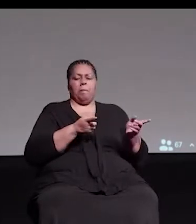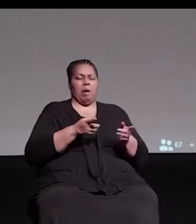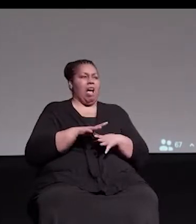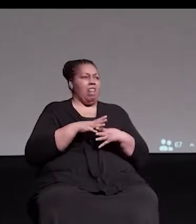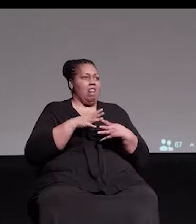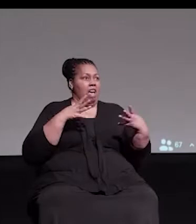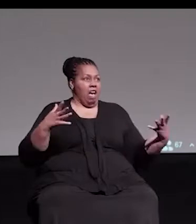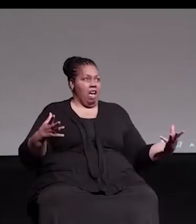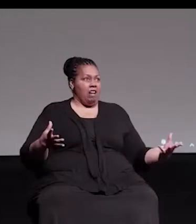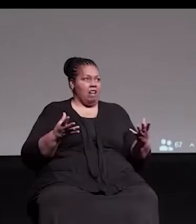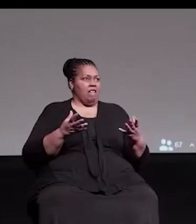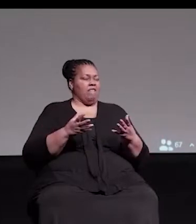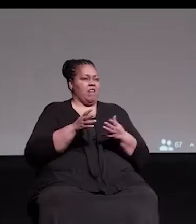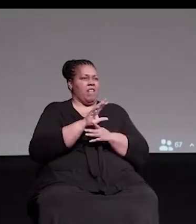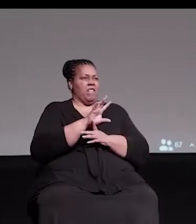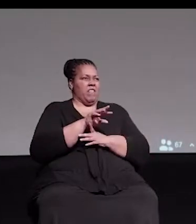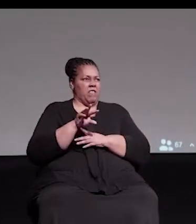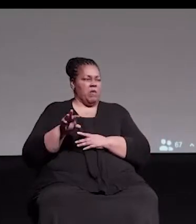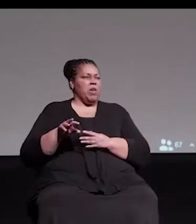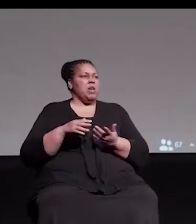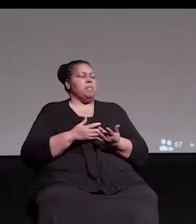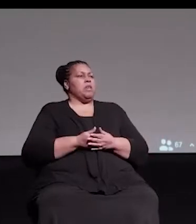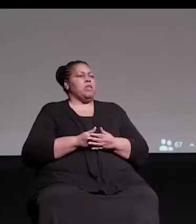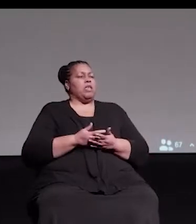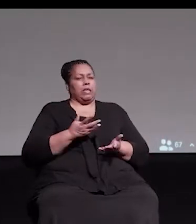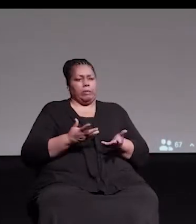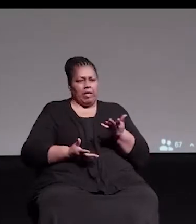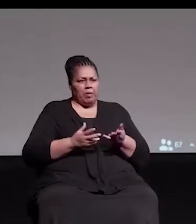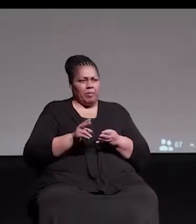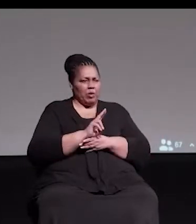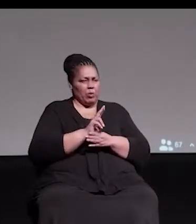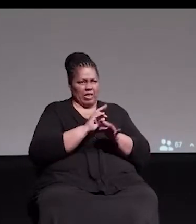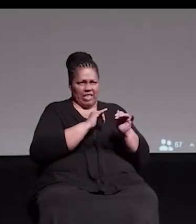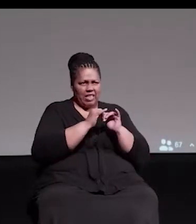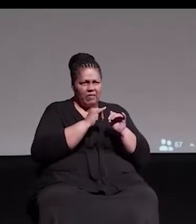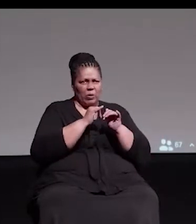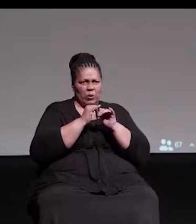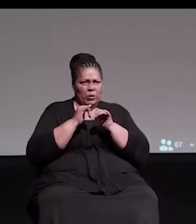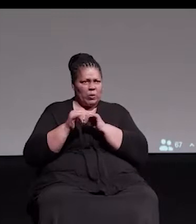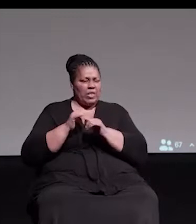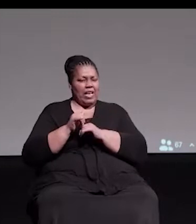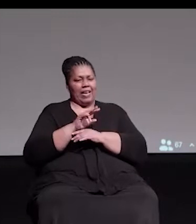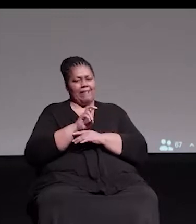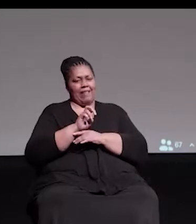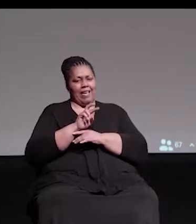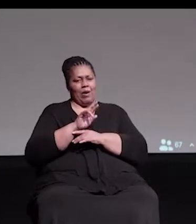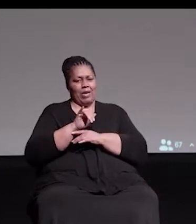that are going to be more verite type films, probably using interviews as well as verite